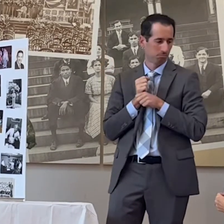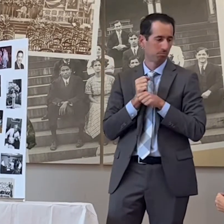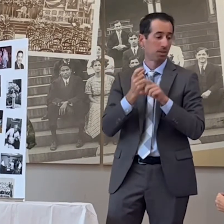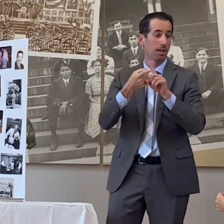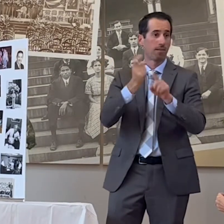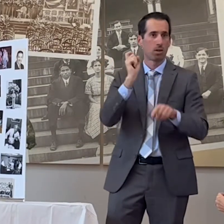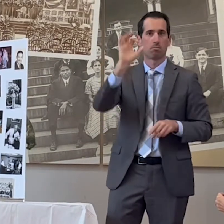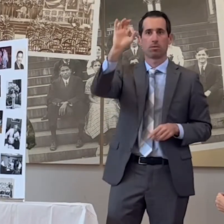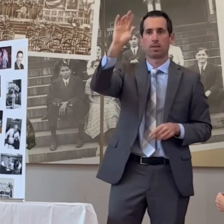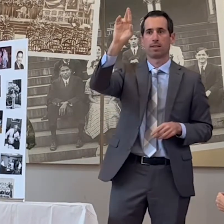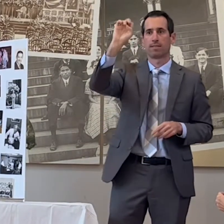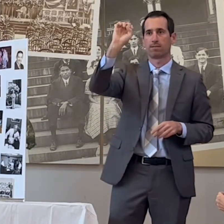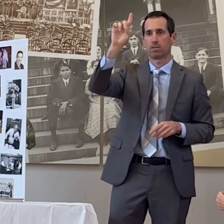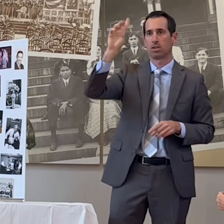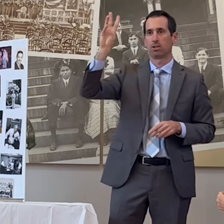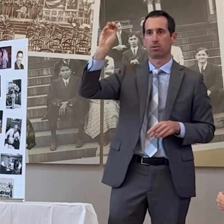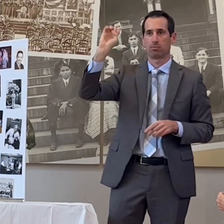this statuette once I came on